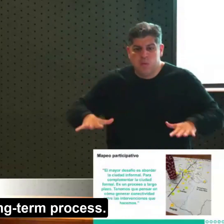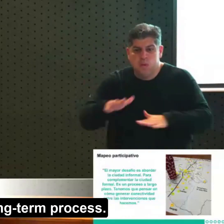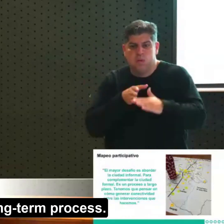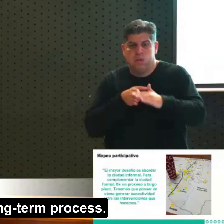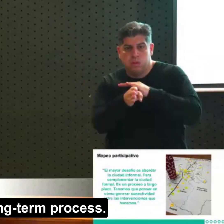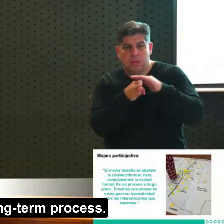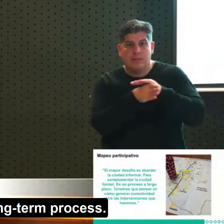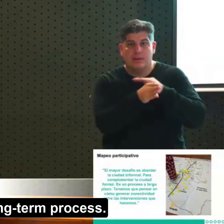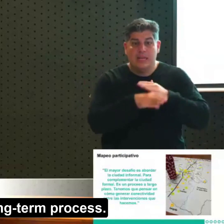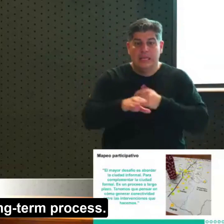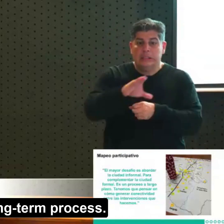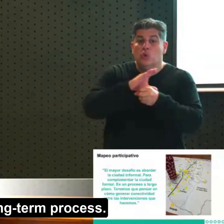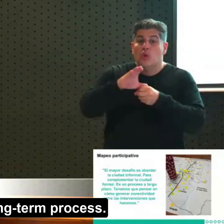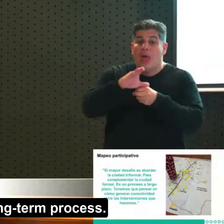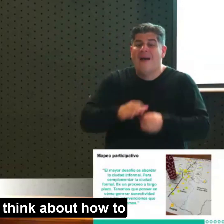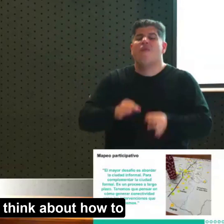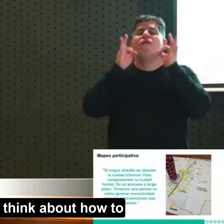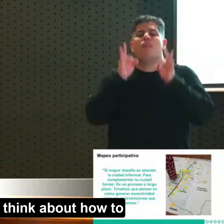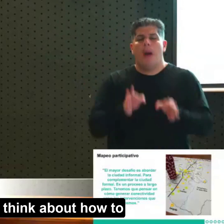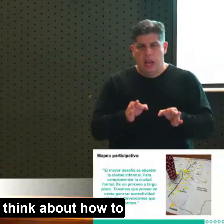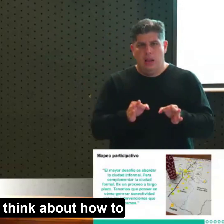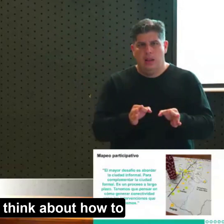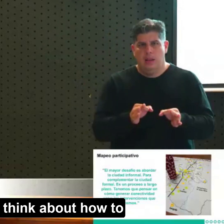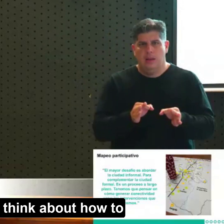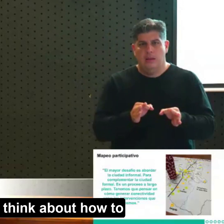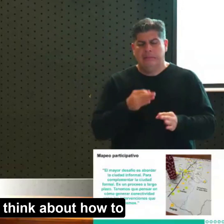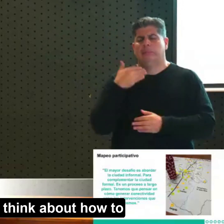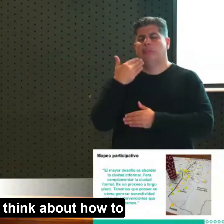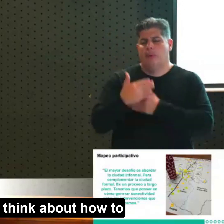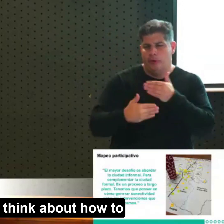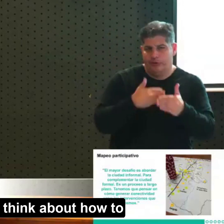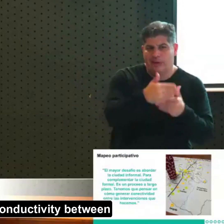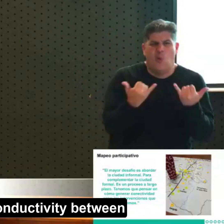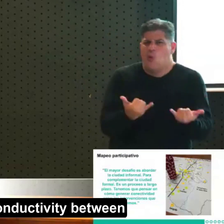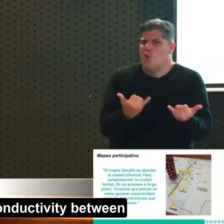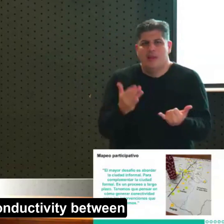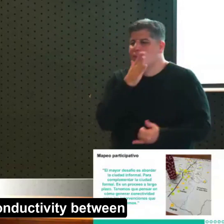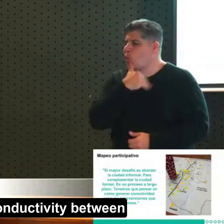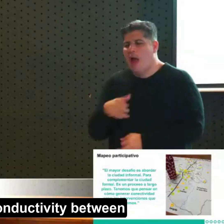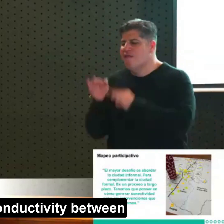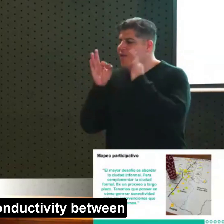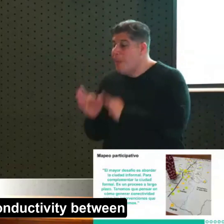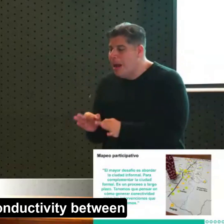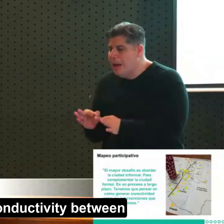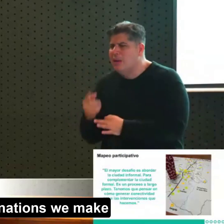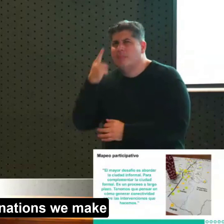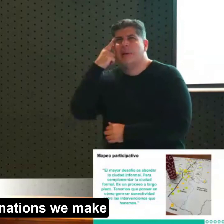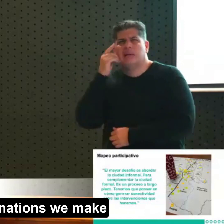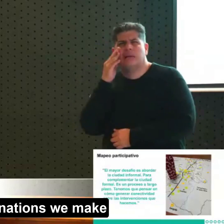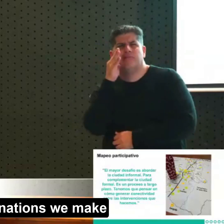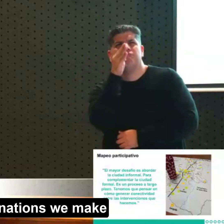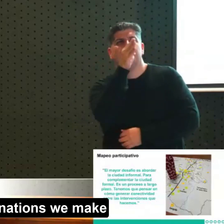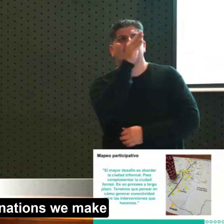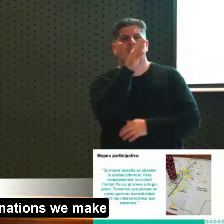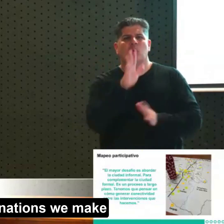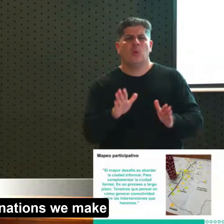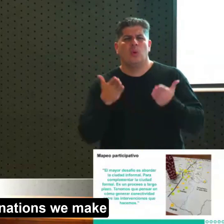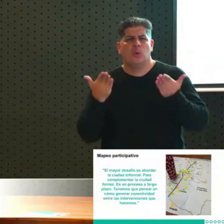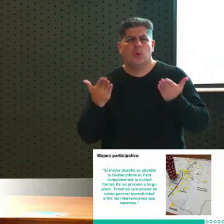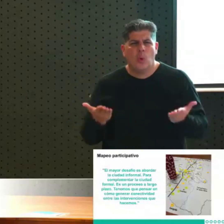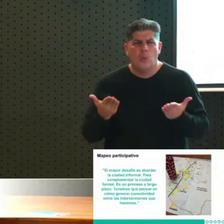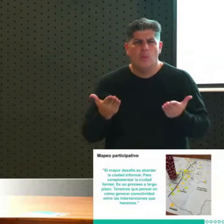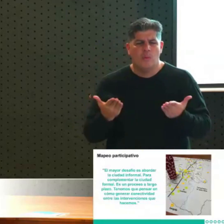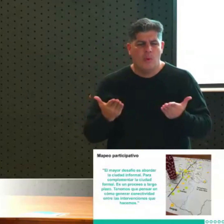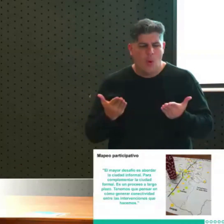city. It is a long-term process. We have to think about how to generate connectivity between the interventions we